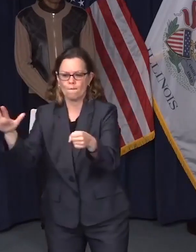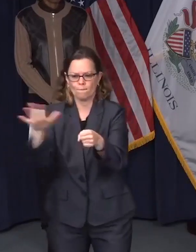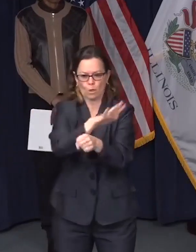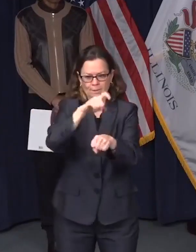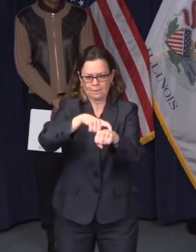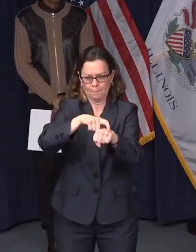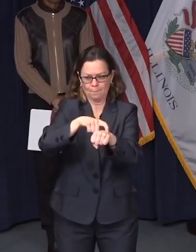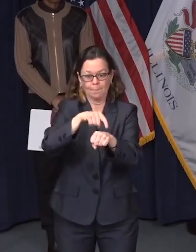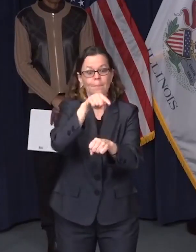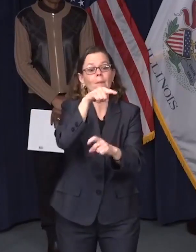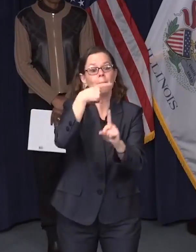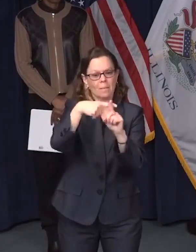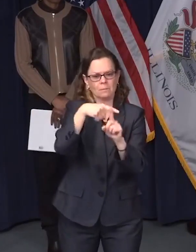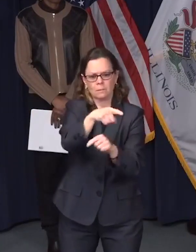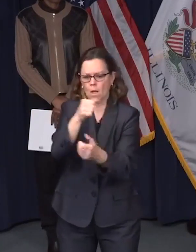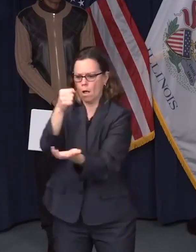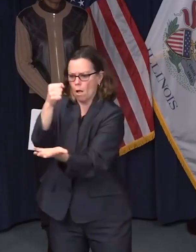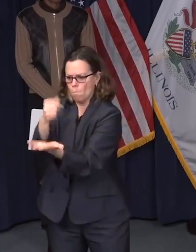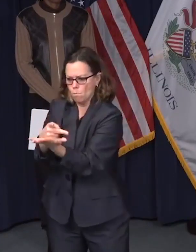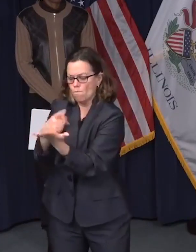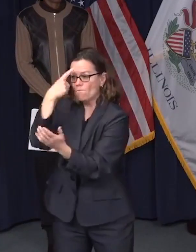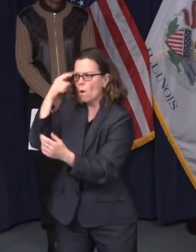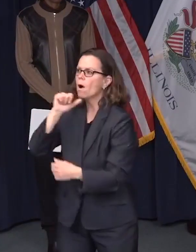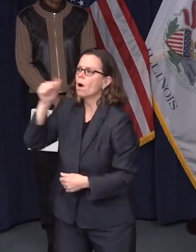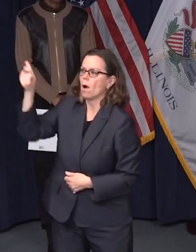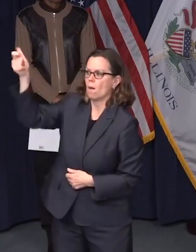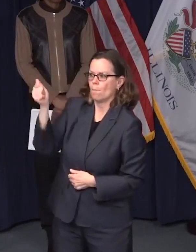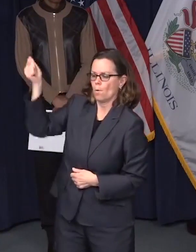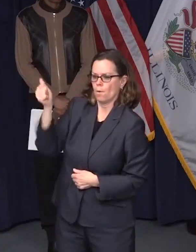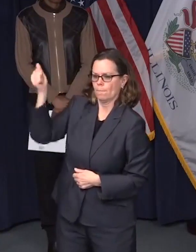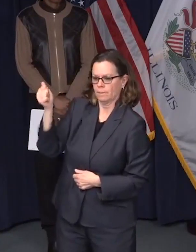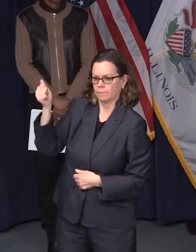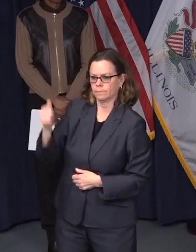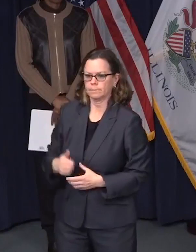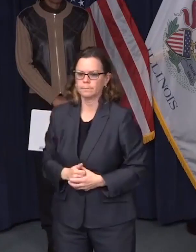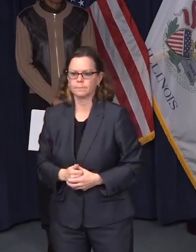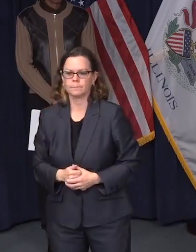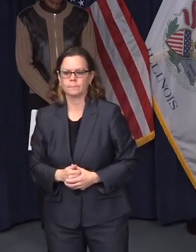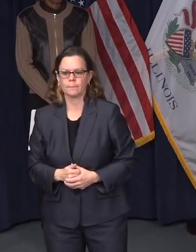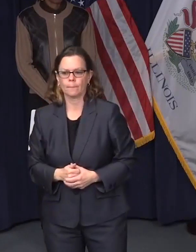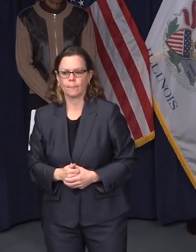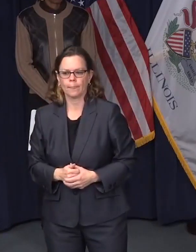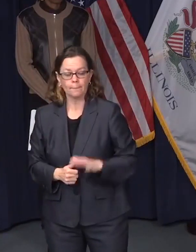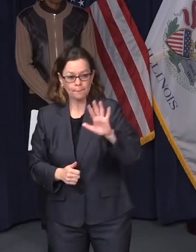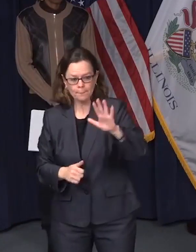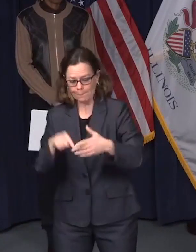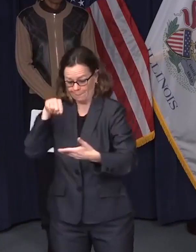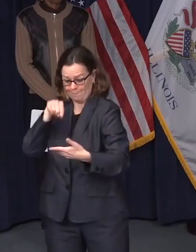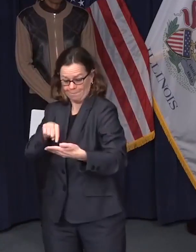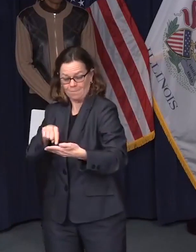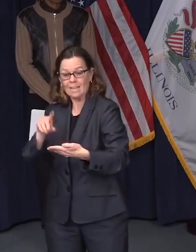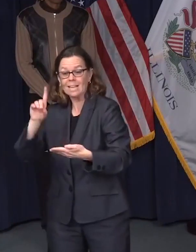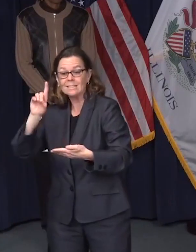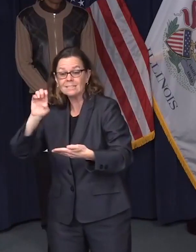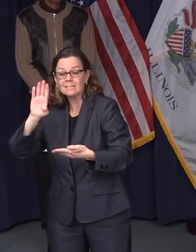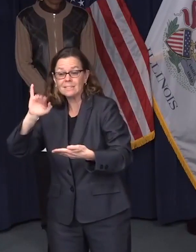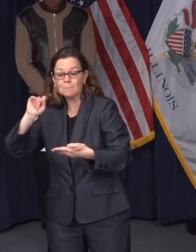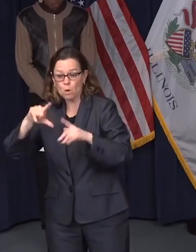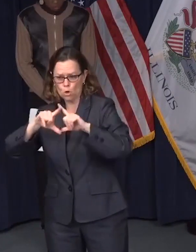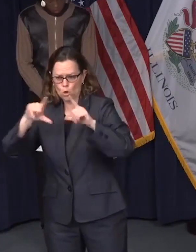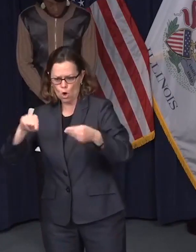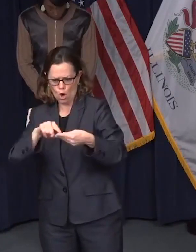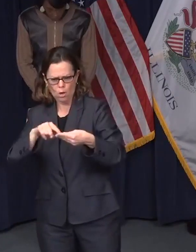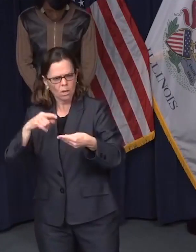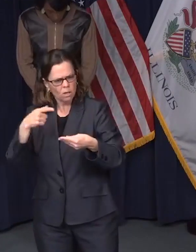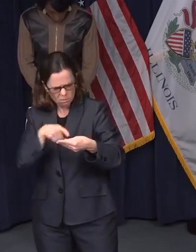charged yet, so to speak, that is usually because there is still some determination being made on